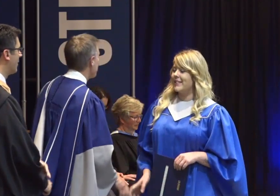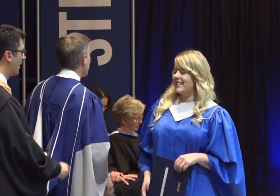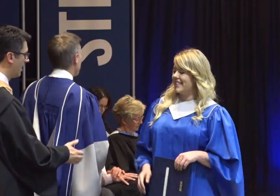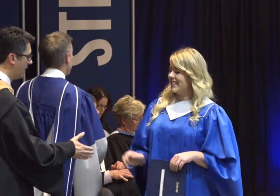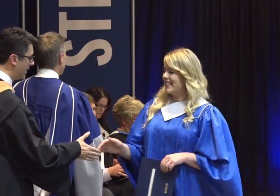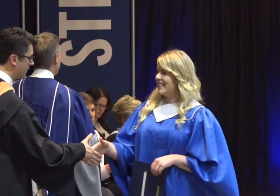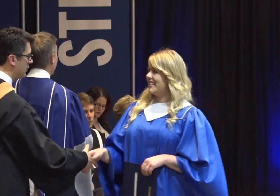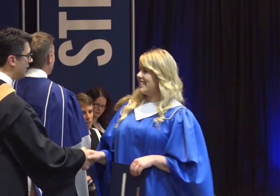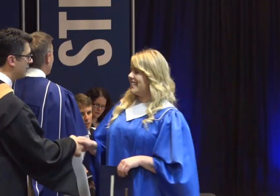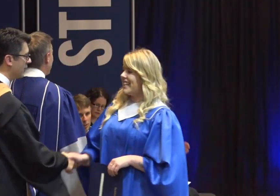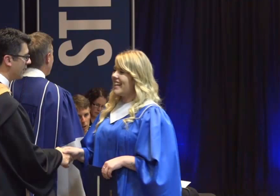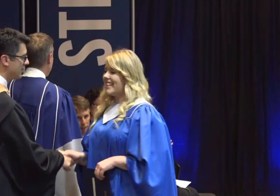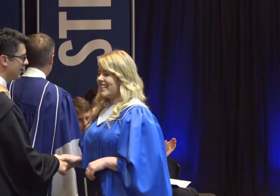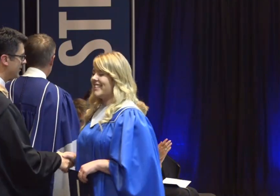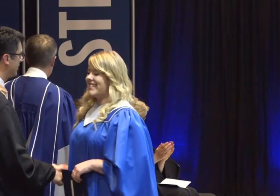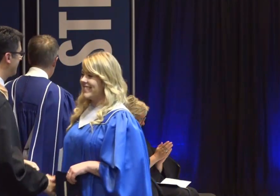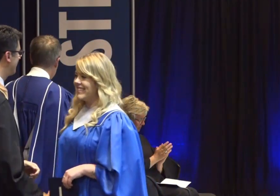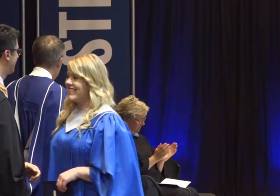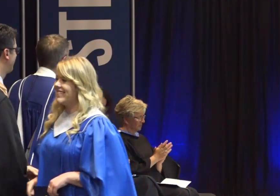Marissa Wynot.